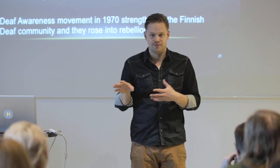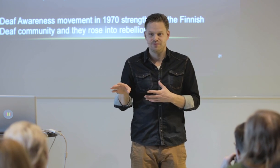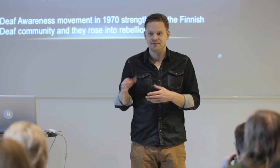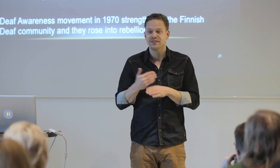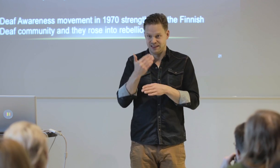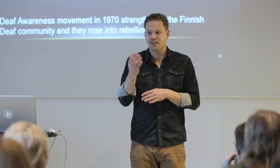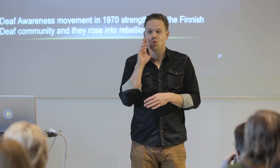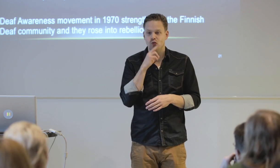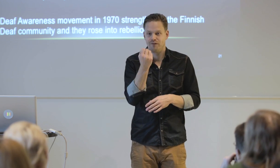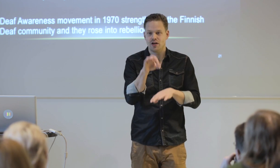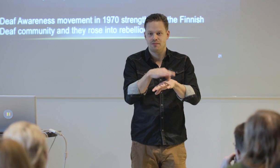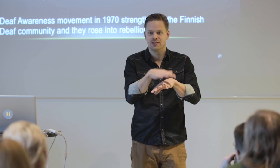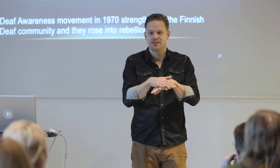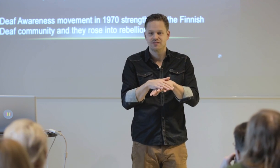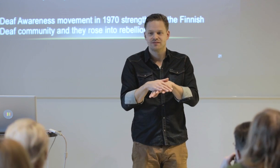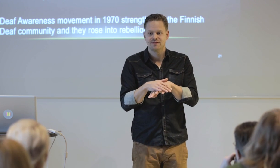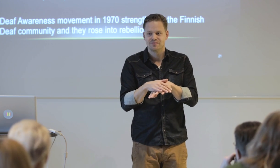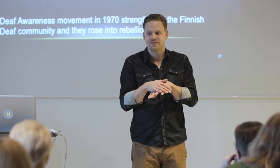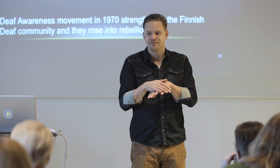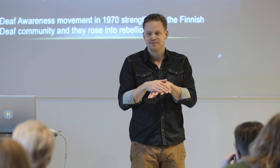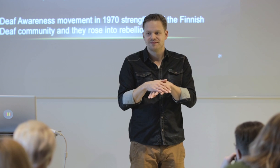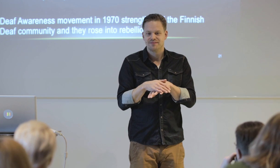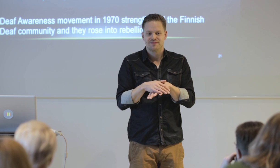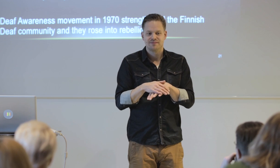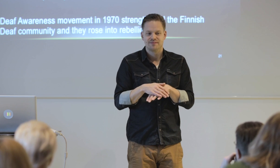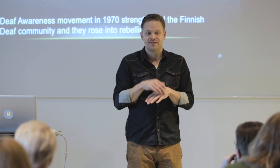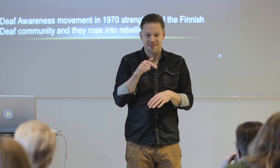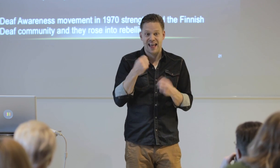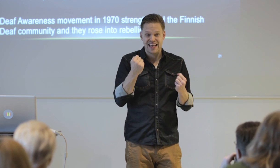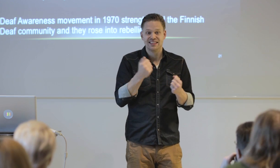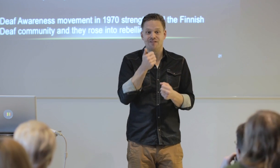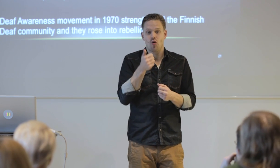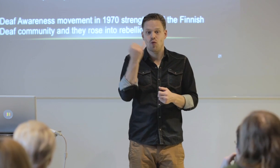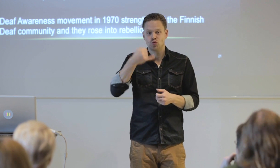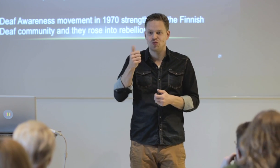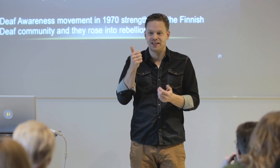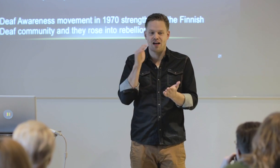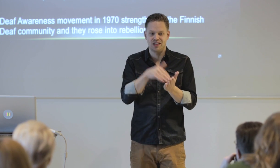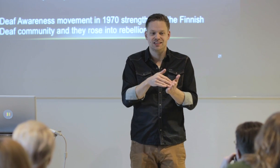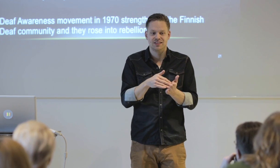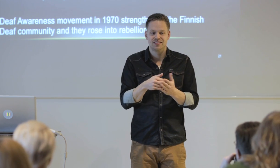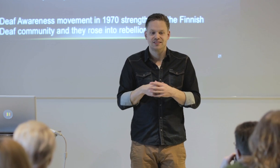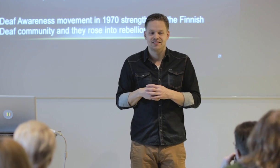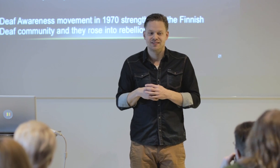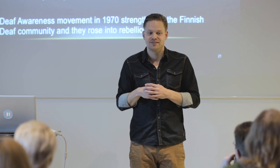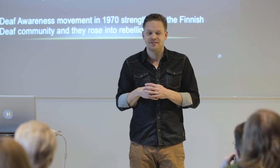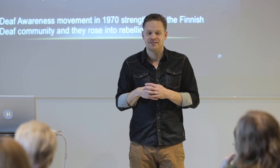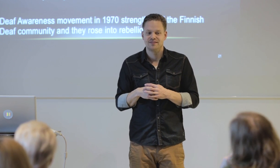lady if you wanted to have a marriage. Then you were allowed to get married with another deaf person. And that took until